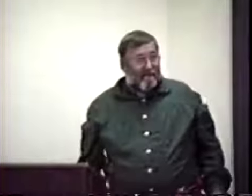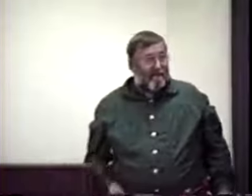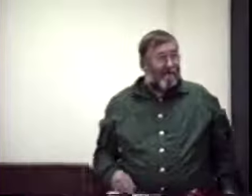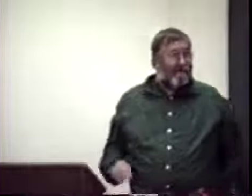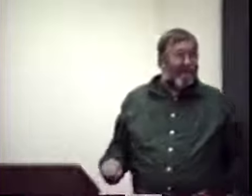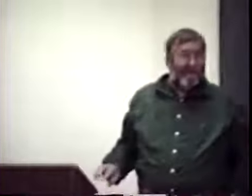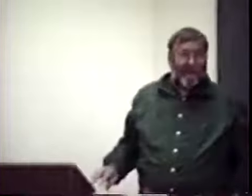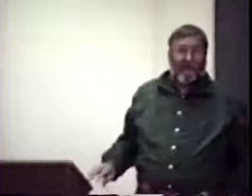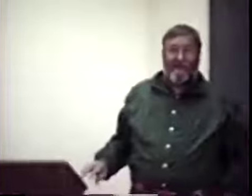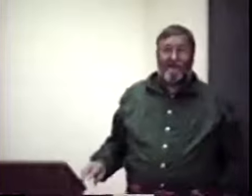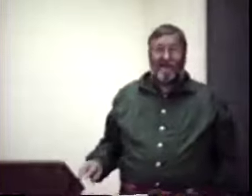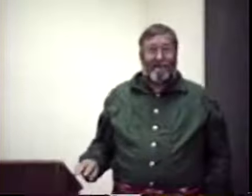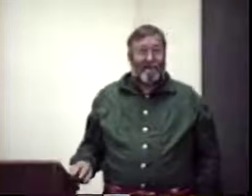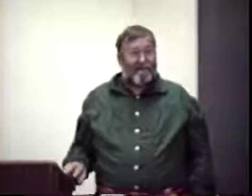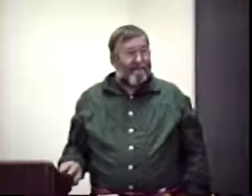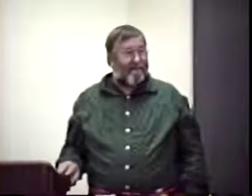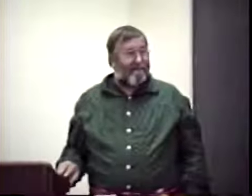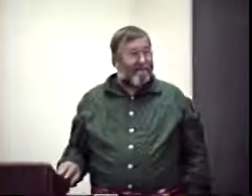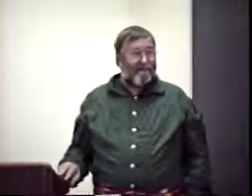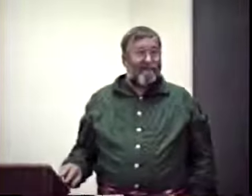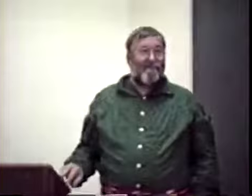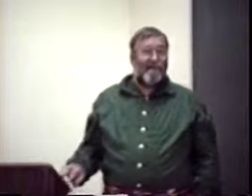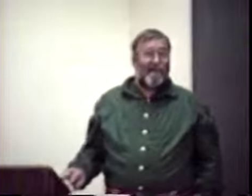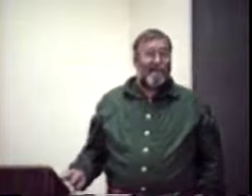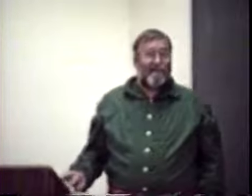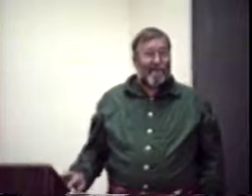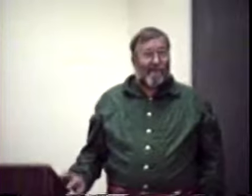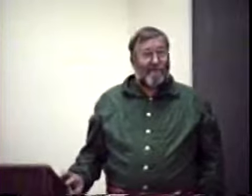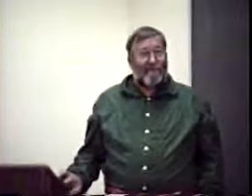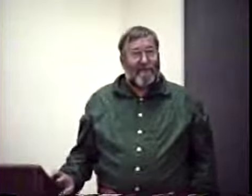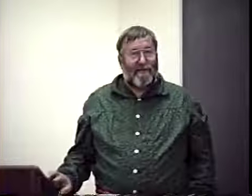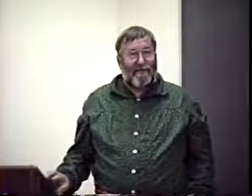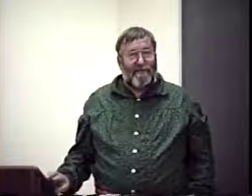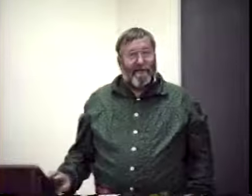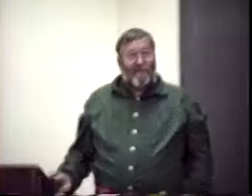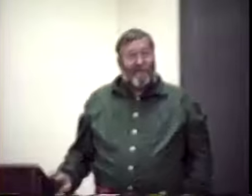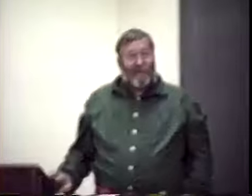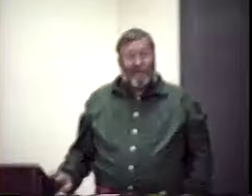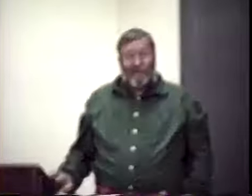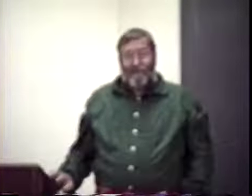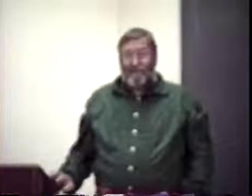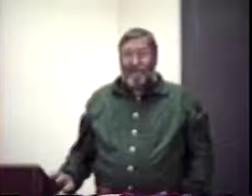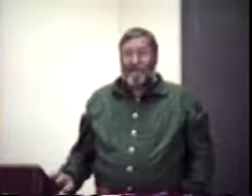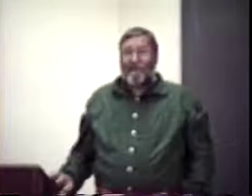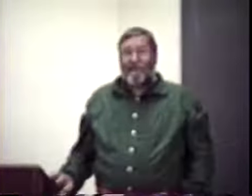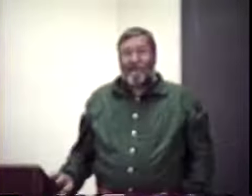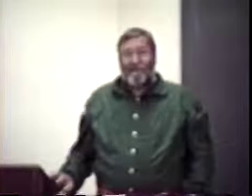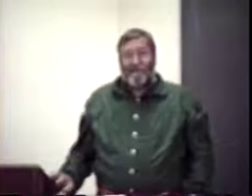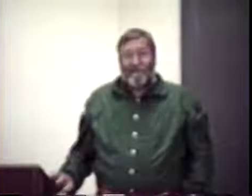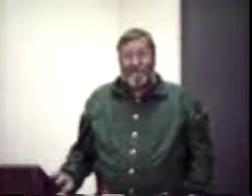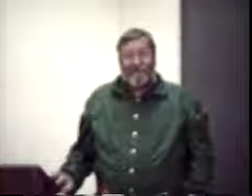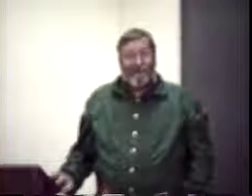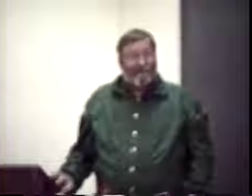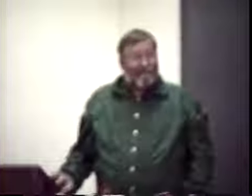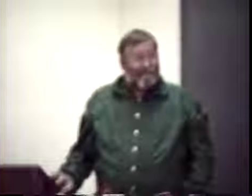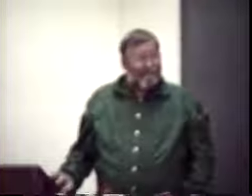Hard to say in a lot of ways. What first drew me in, watching Willie put on the program down at the Rendezvous, my